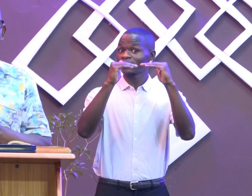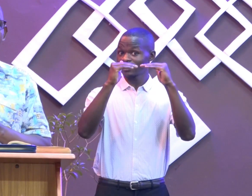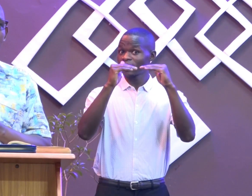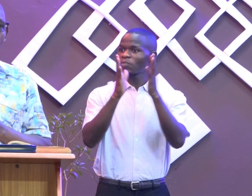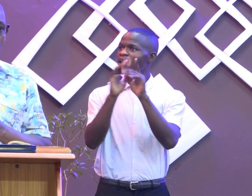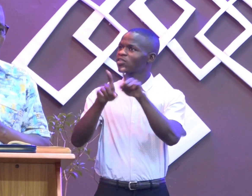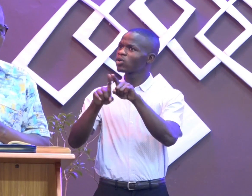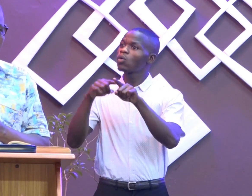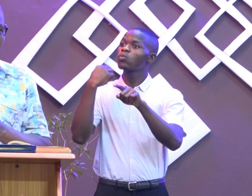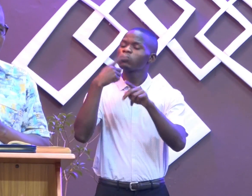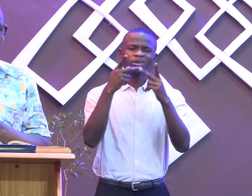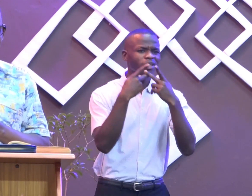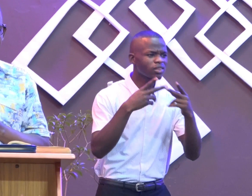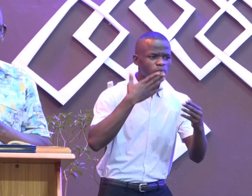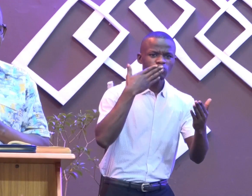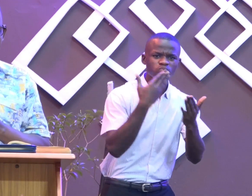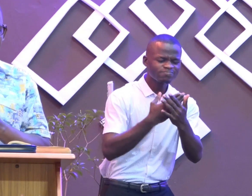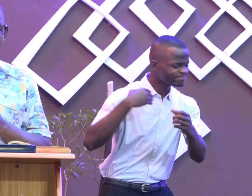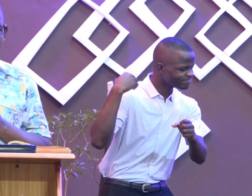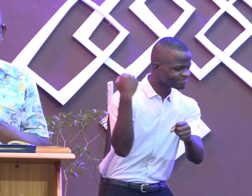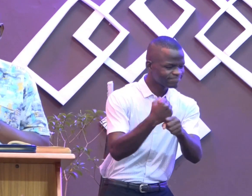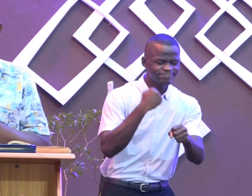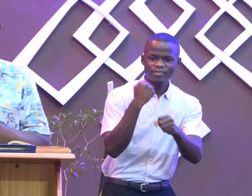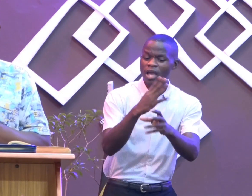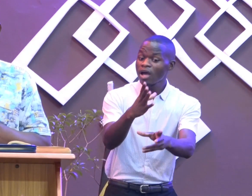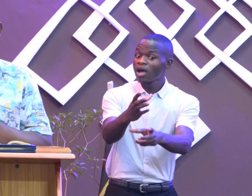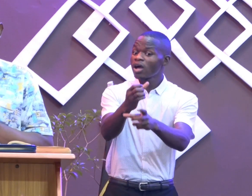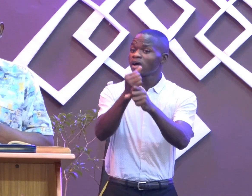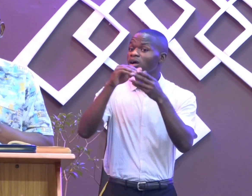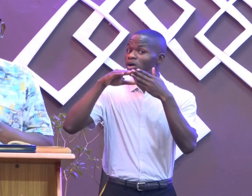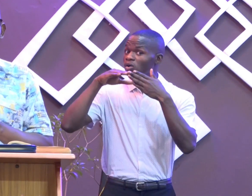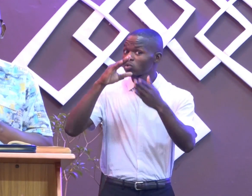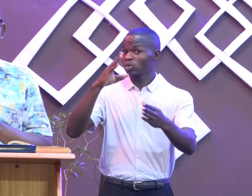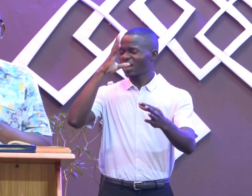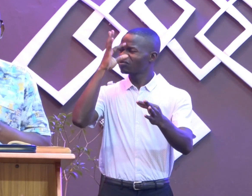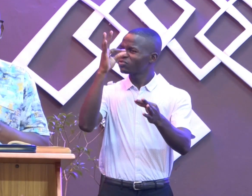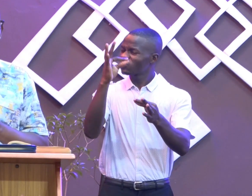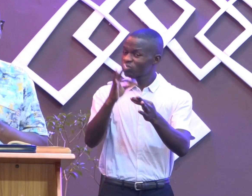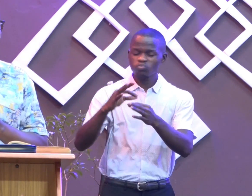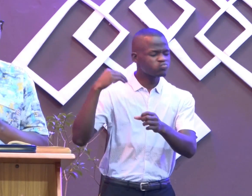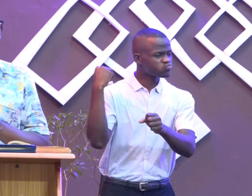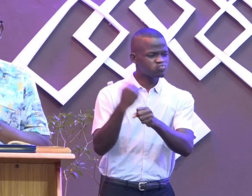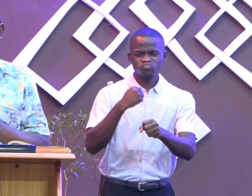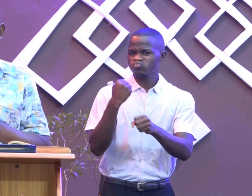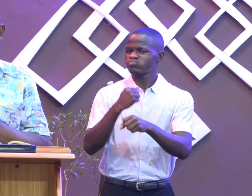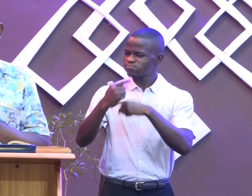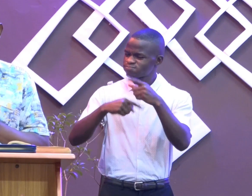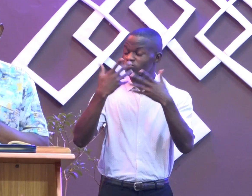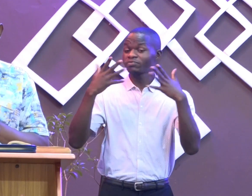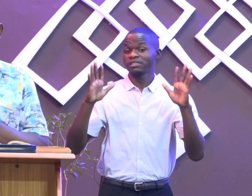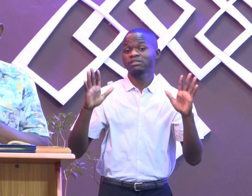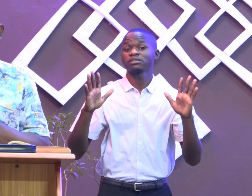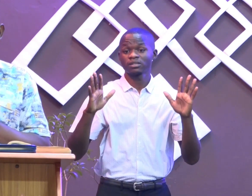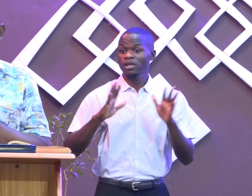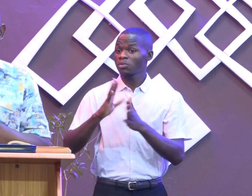Ate yatandika omulimu omulungi mwesigwa okugutuukiriza. And he who began a good work in us is faithful to accomplish it.